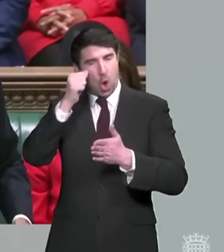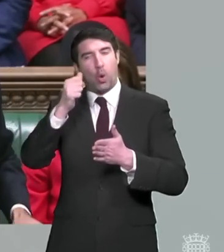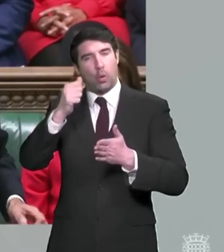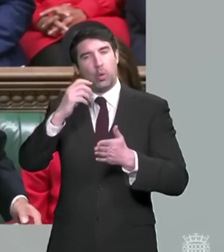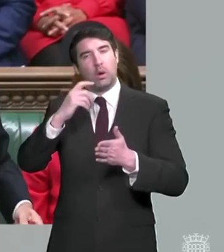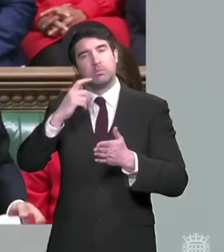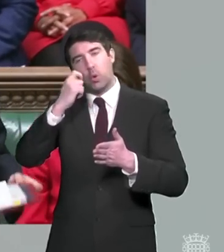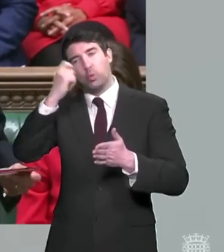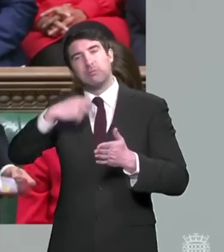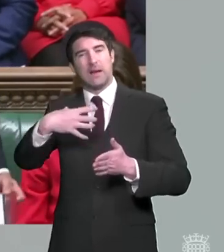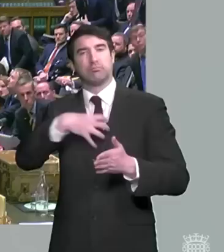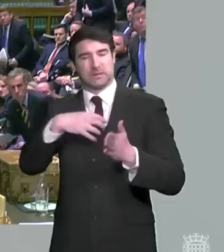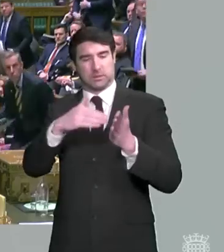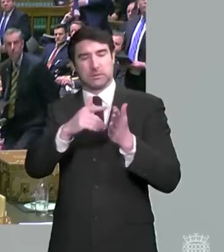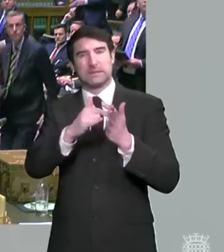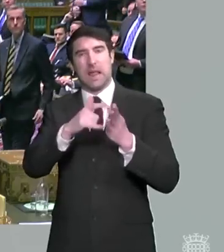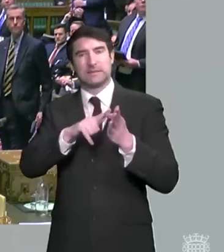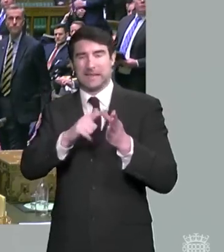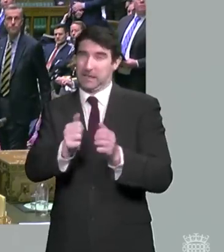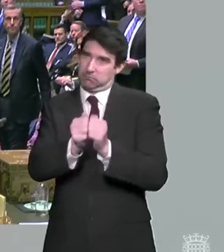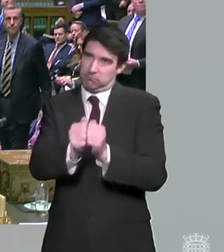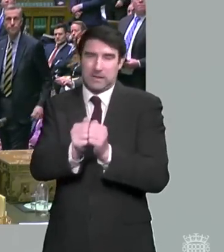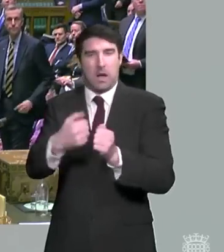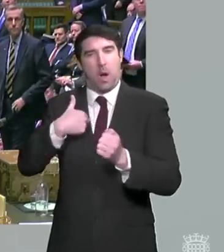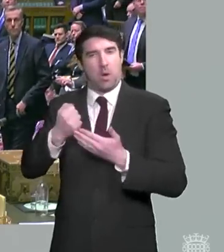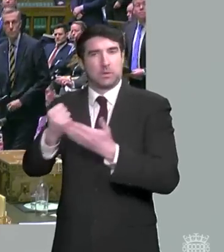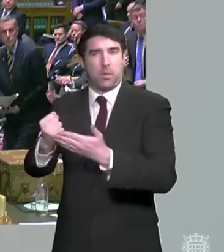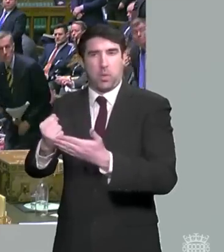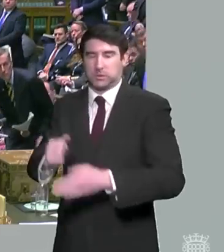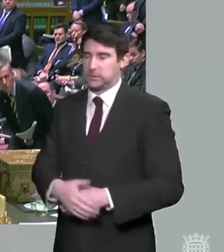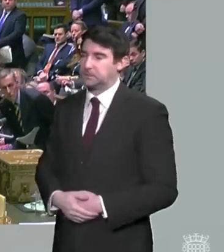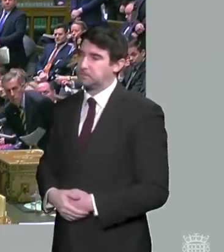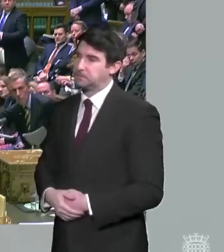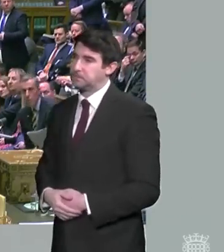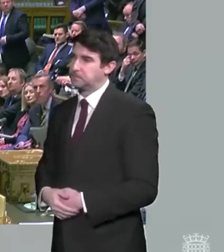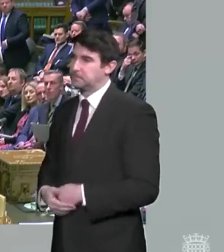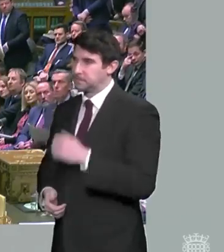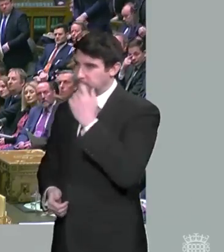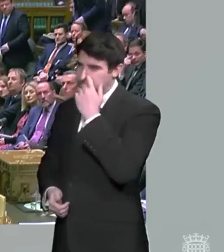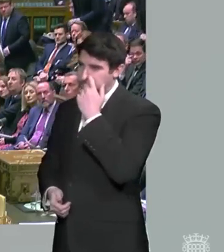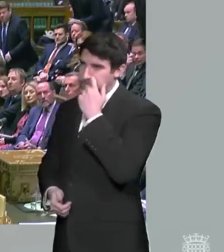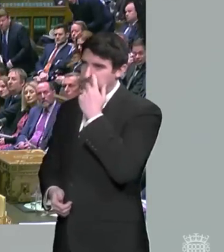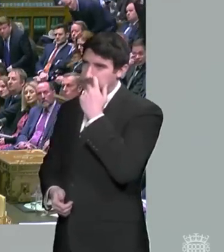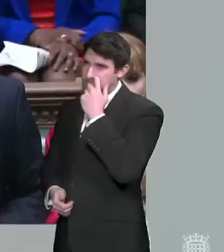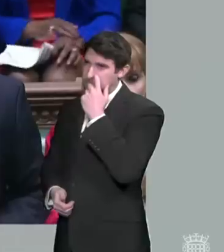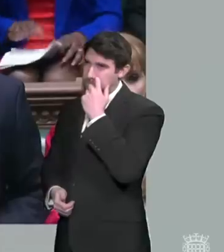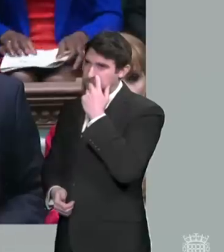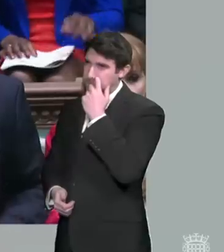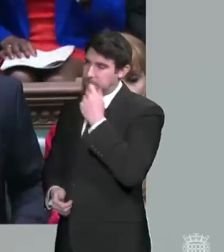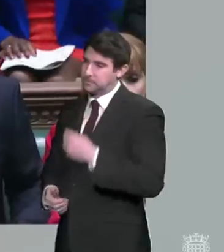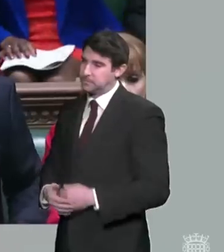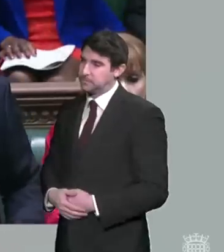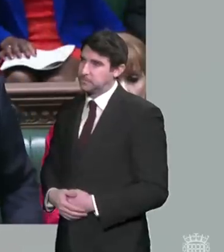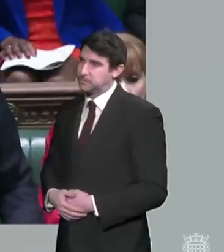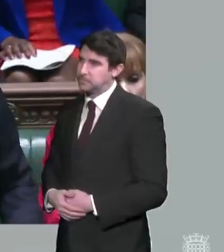is incredibly grateful for. Keir Starmer. I think the whole House would like to thank those involved in the incredible training that is going on. Mr.